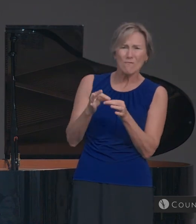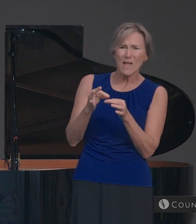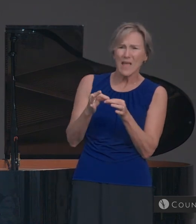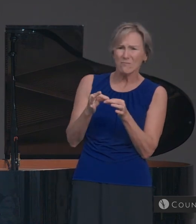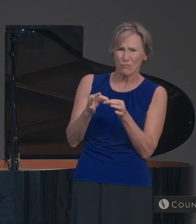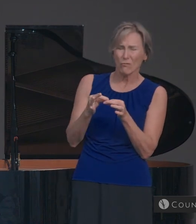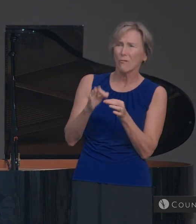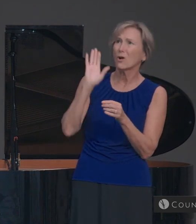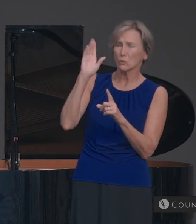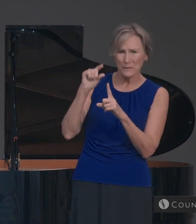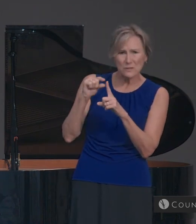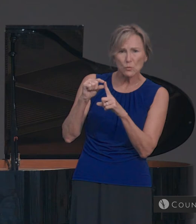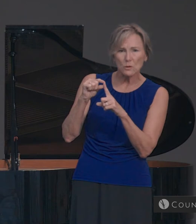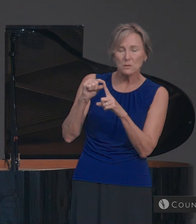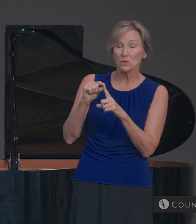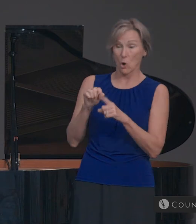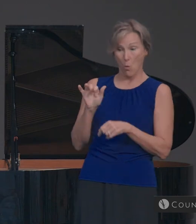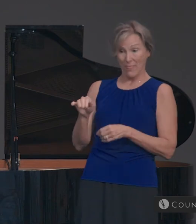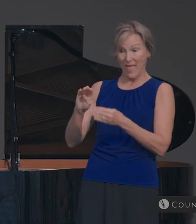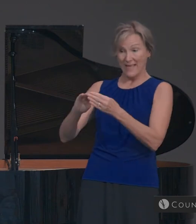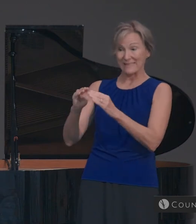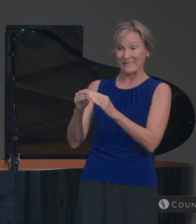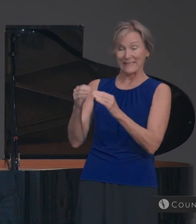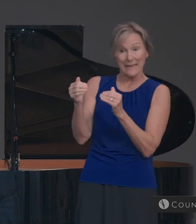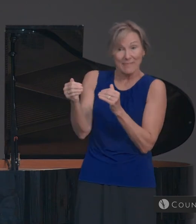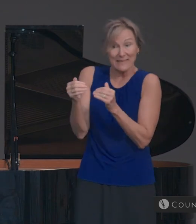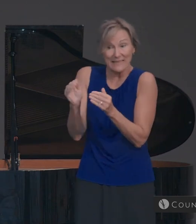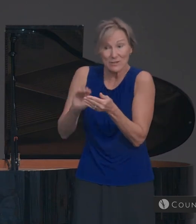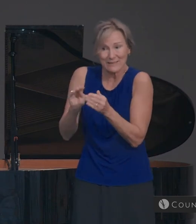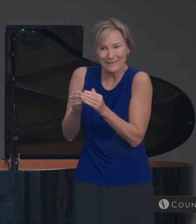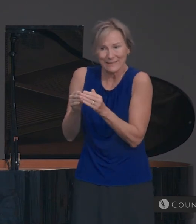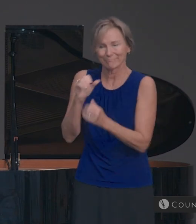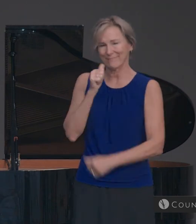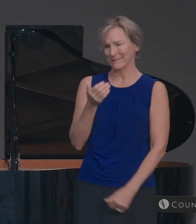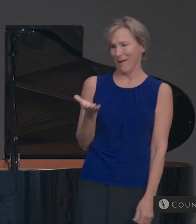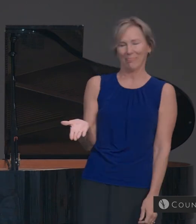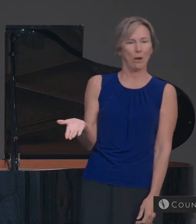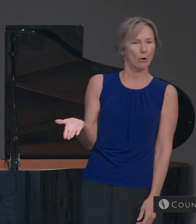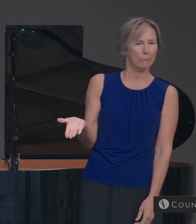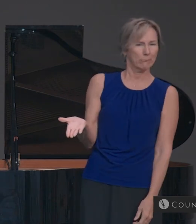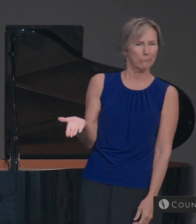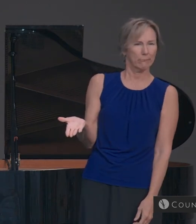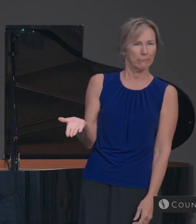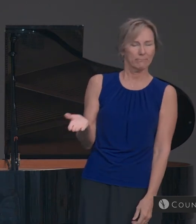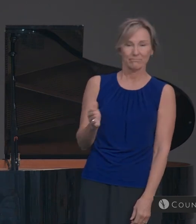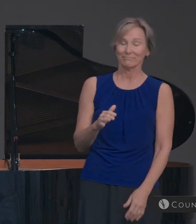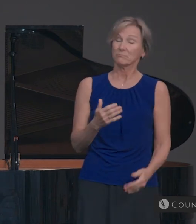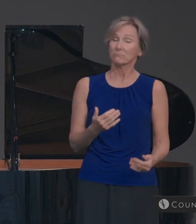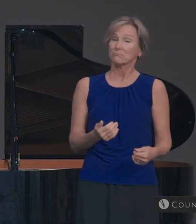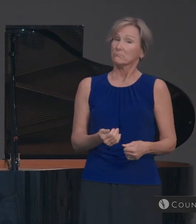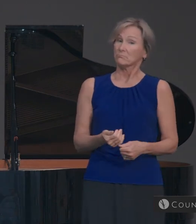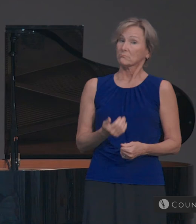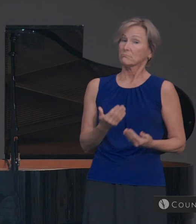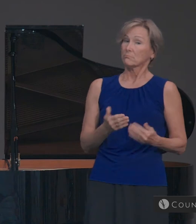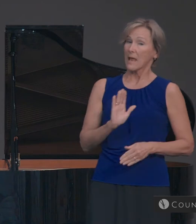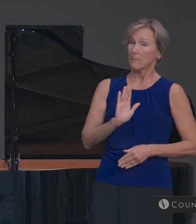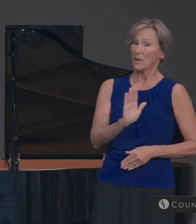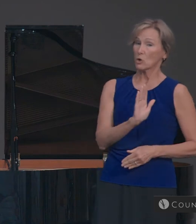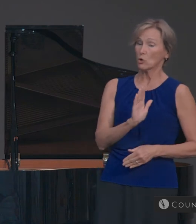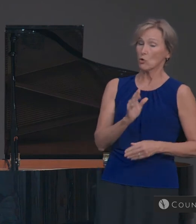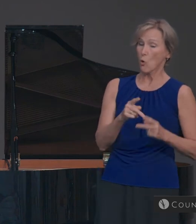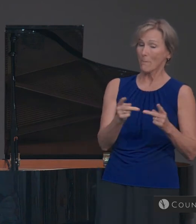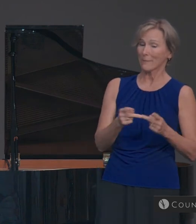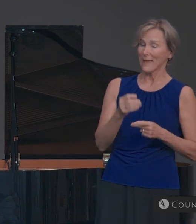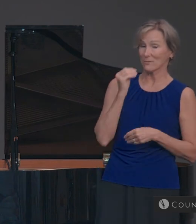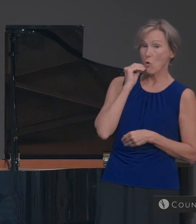And the town that was nearby doesn't exist. Your very place of home, your very place of